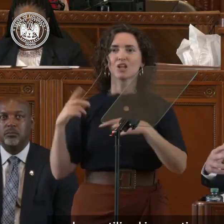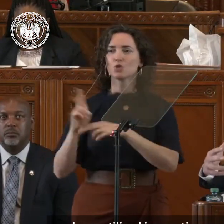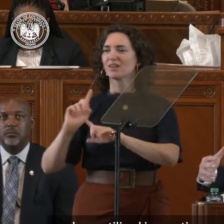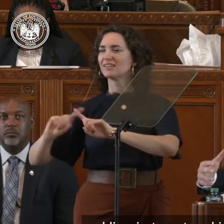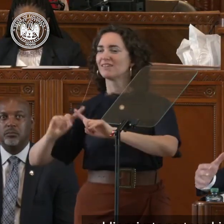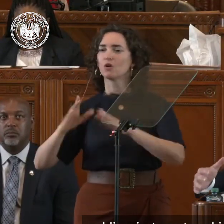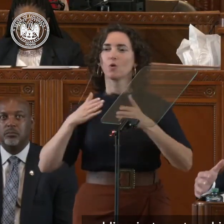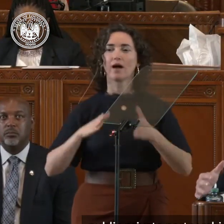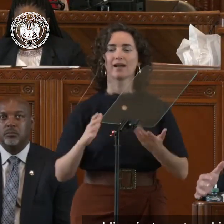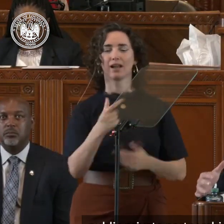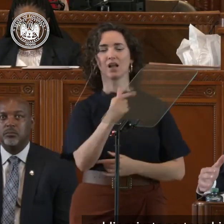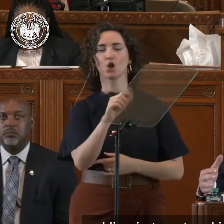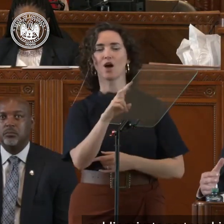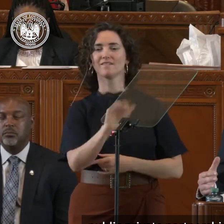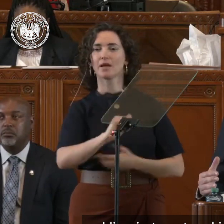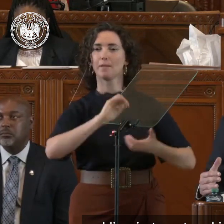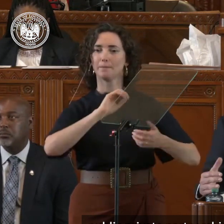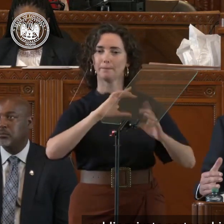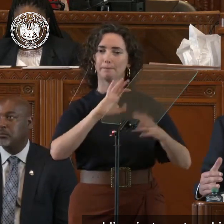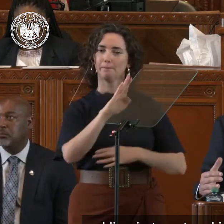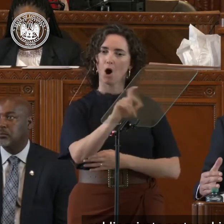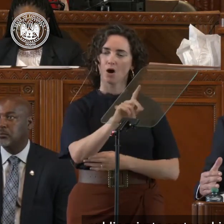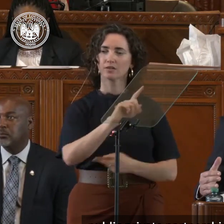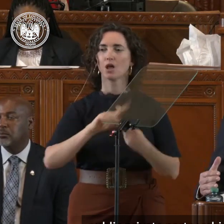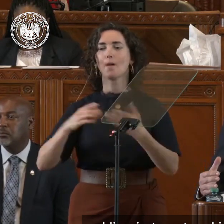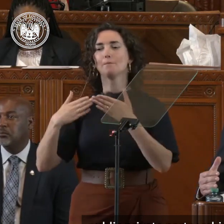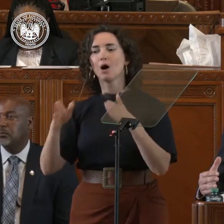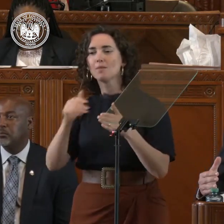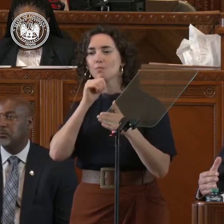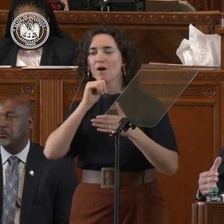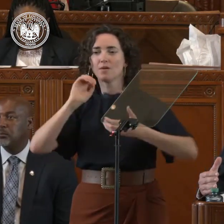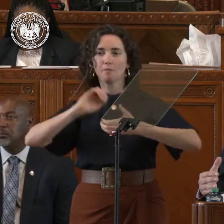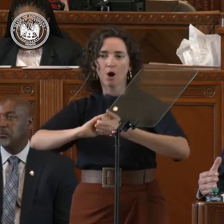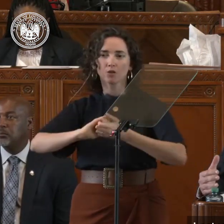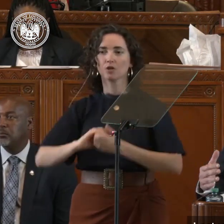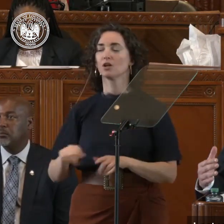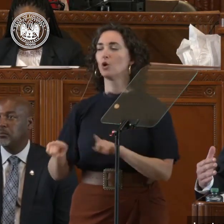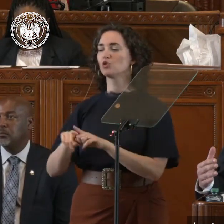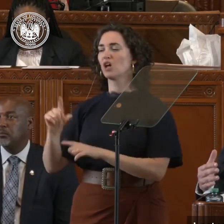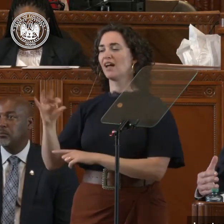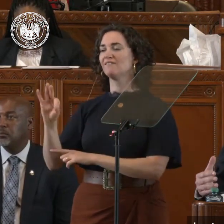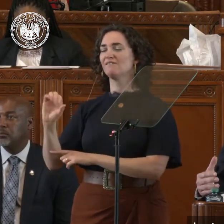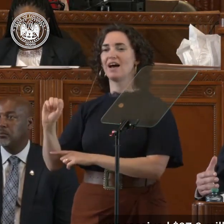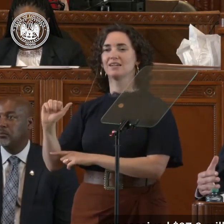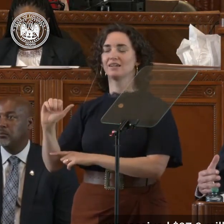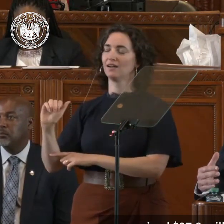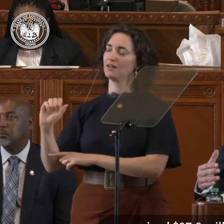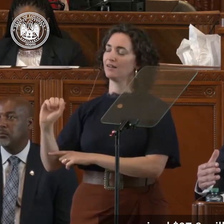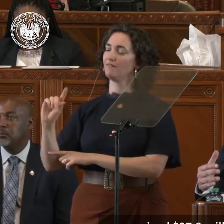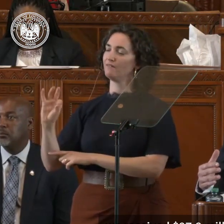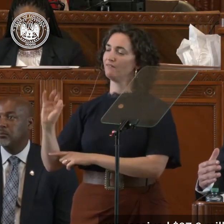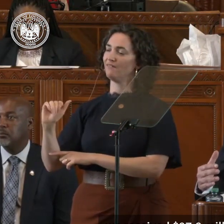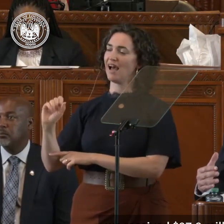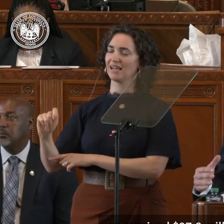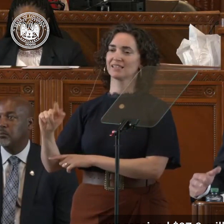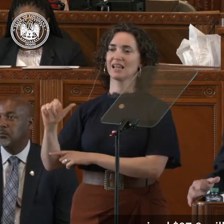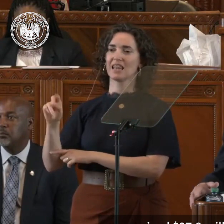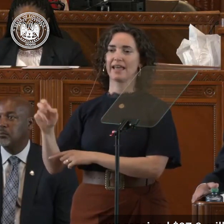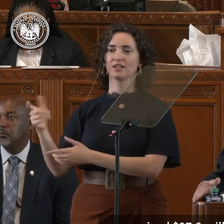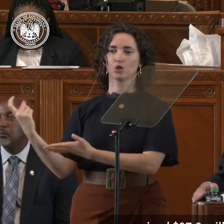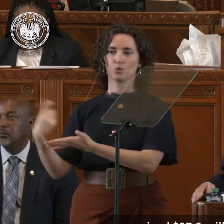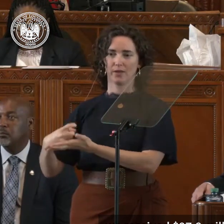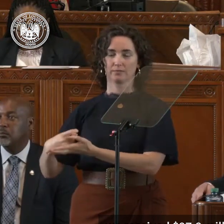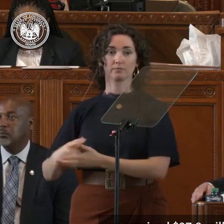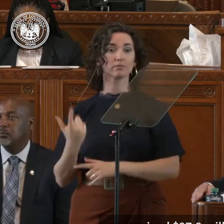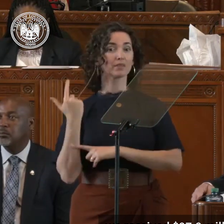Garvey bonds, public-private partnerships, and fast lane grants. Last year, we received